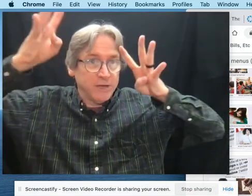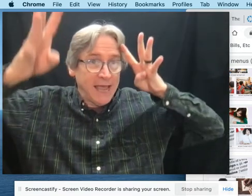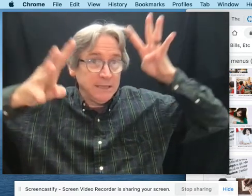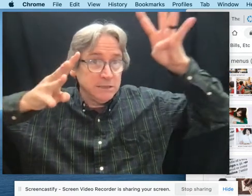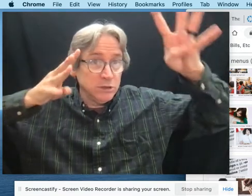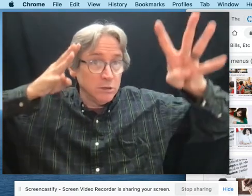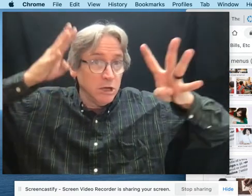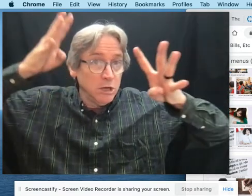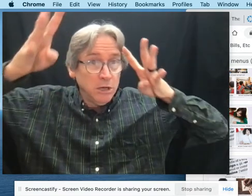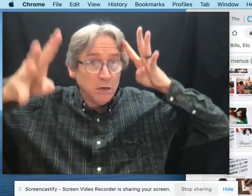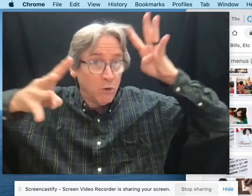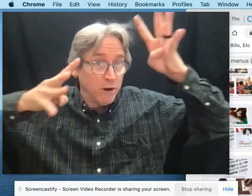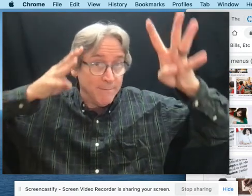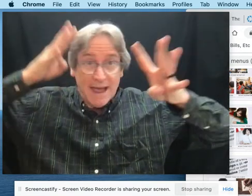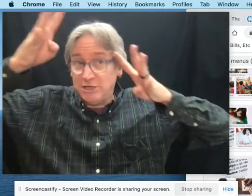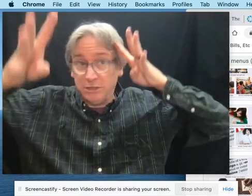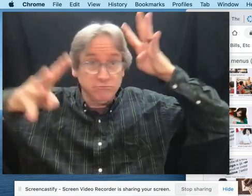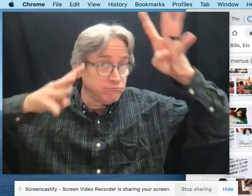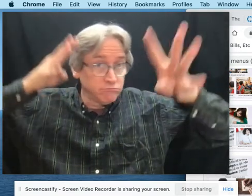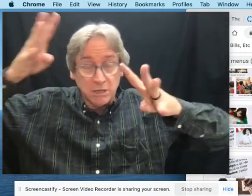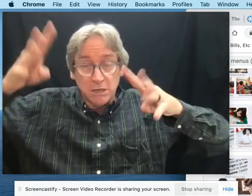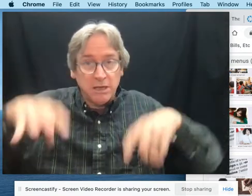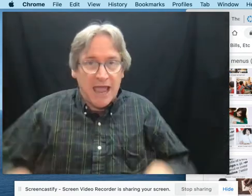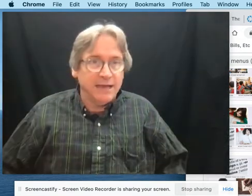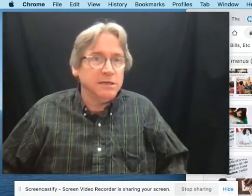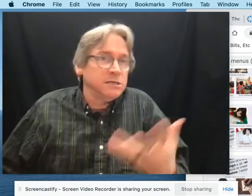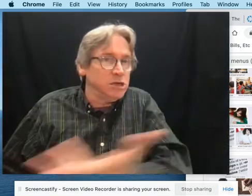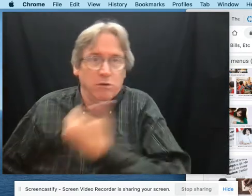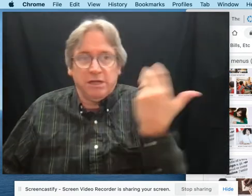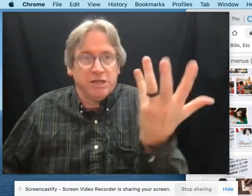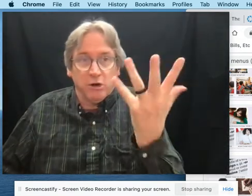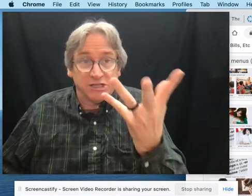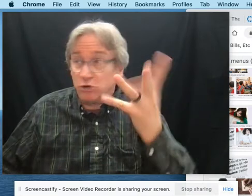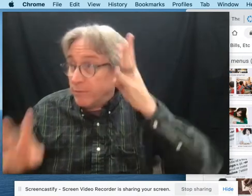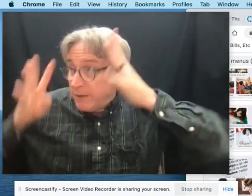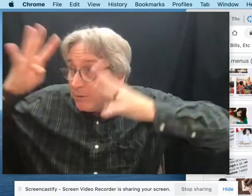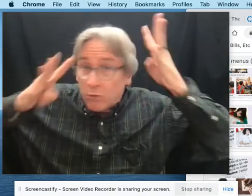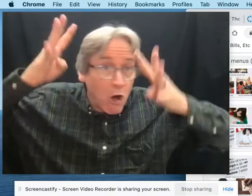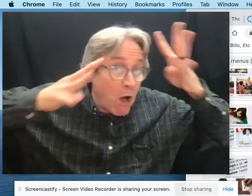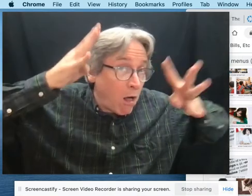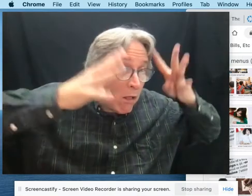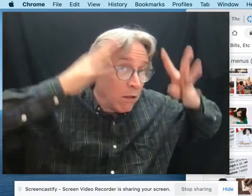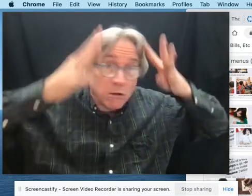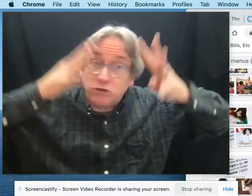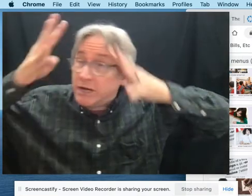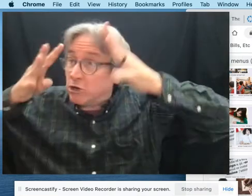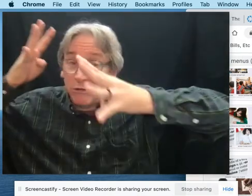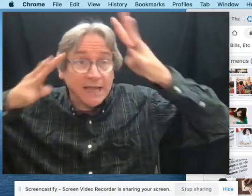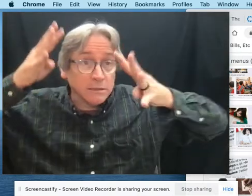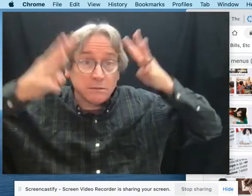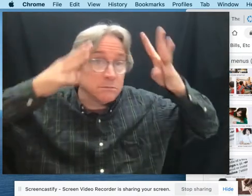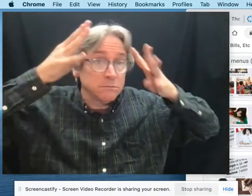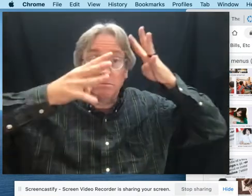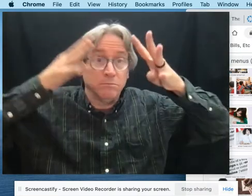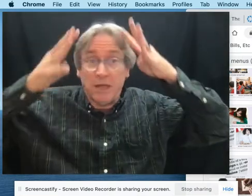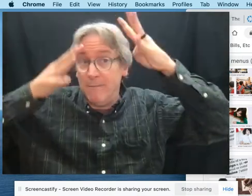for create or imagine. And so it, you know, it's a group of people and we're all trying to